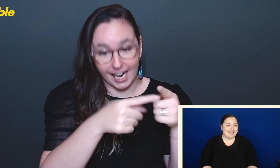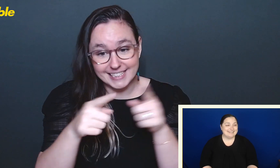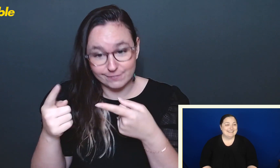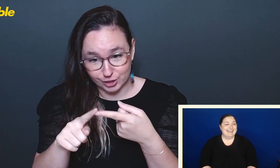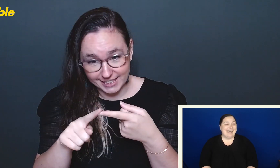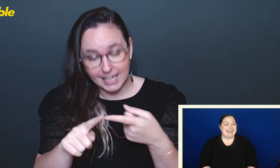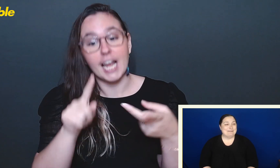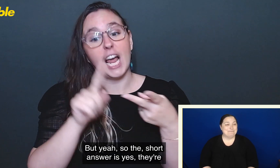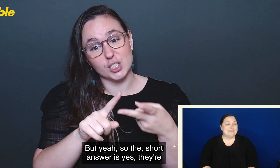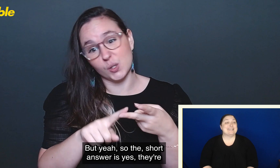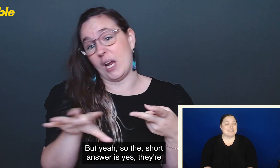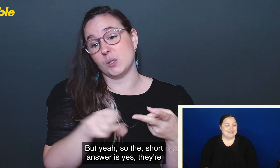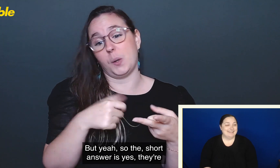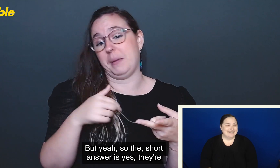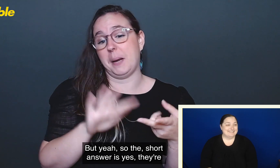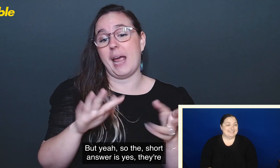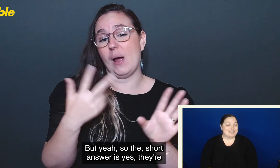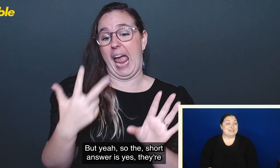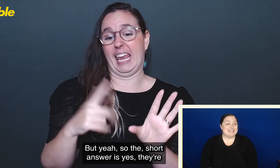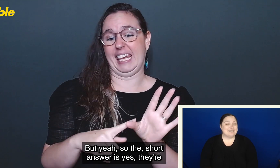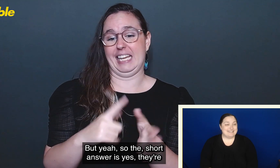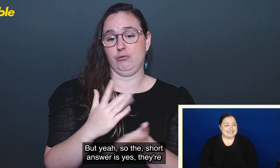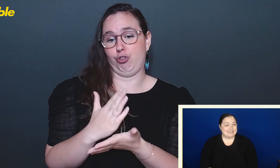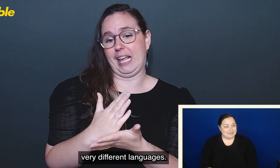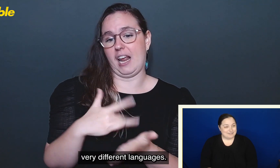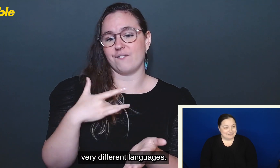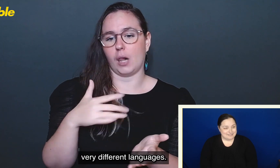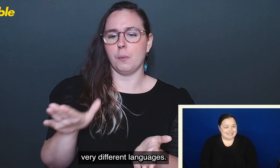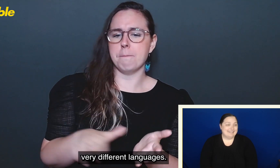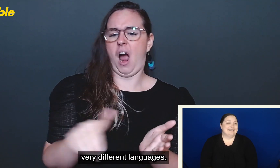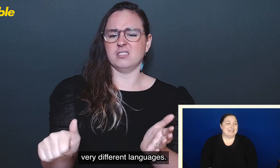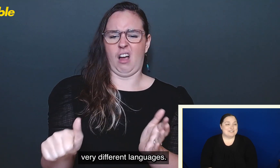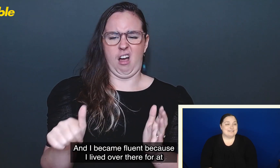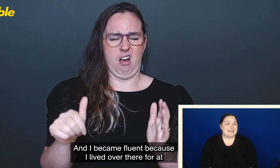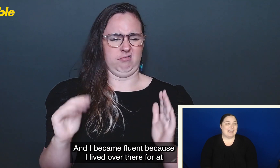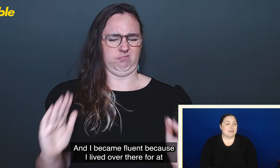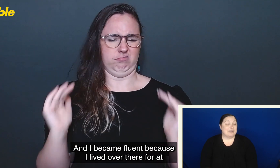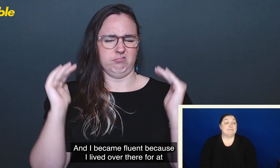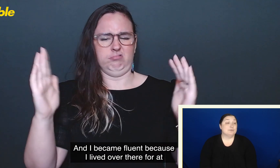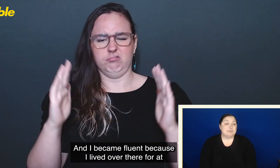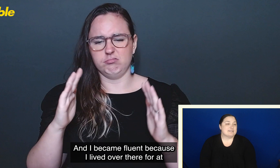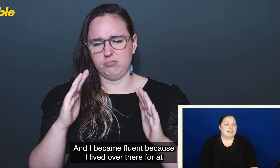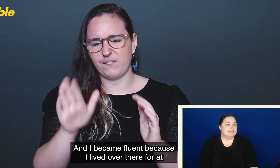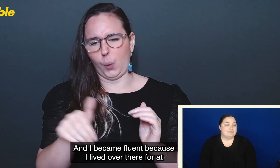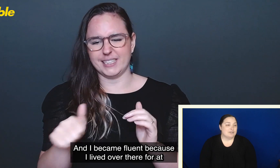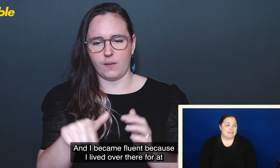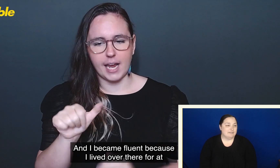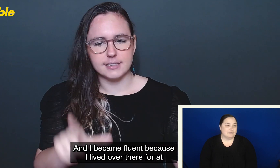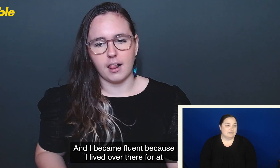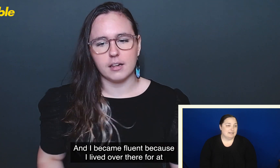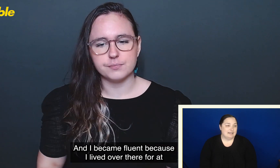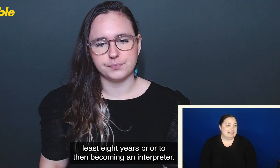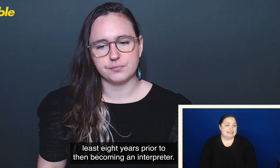privilege to do that. But yeah, so the short answer is yes, they're very, very different languages. And I became fluent because I lived